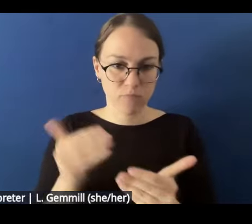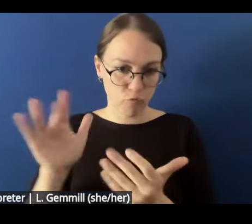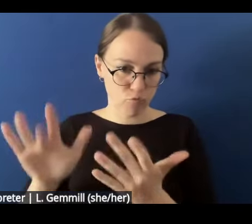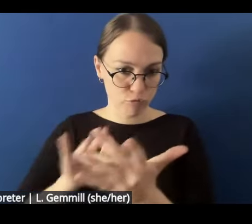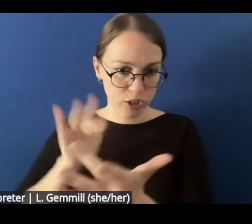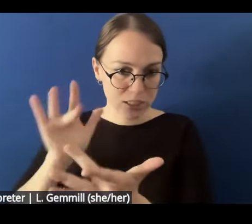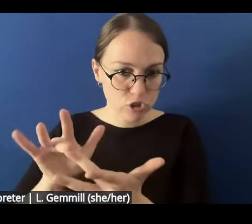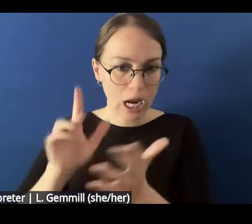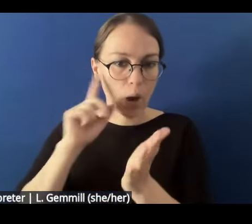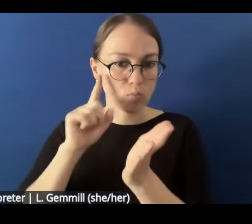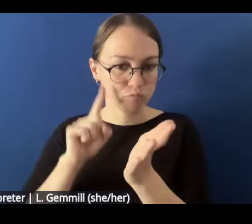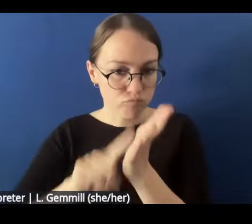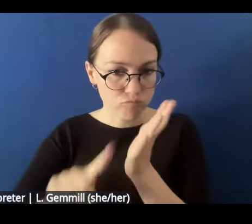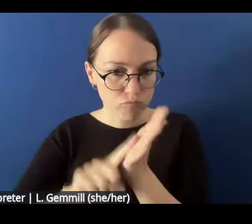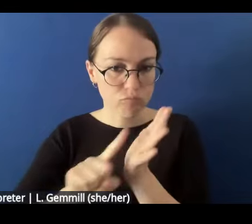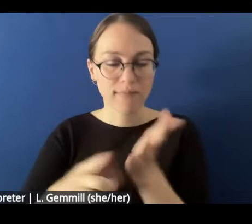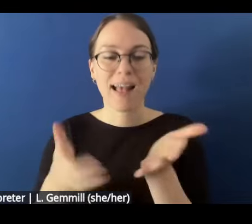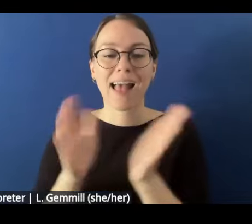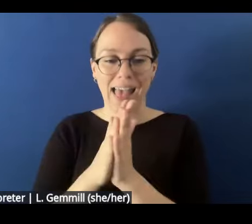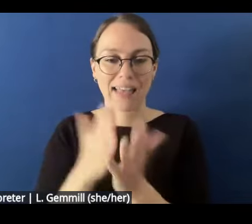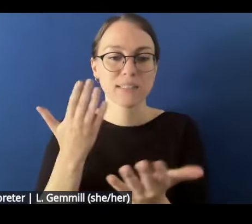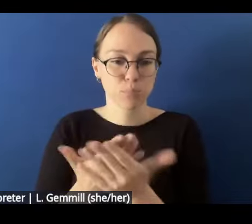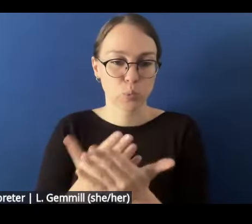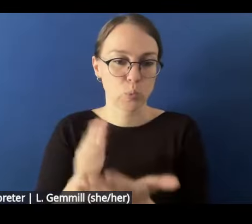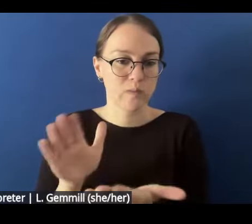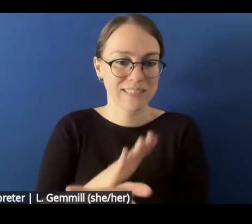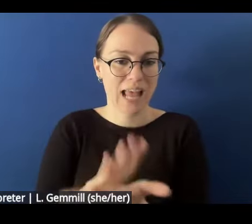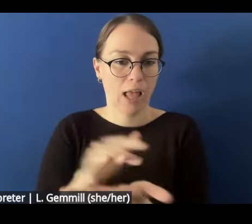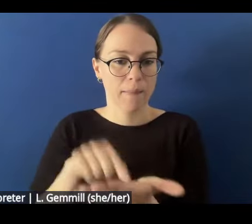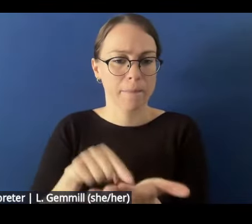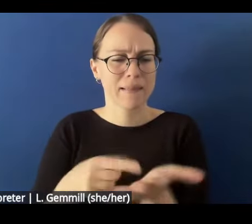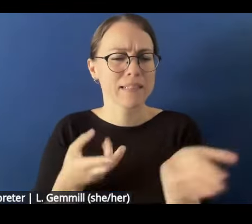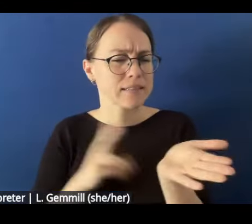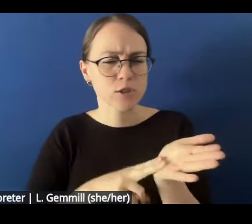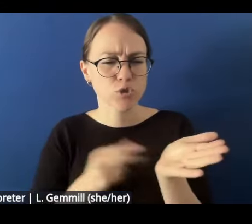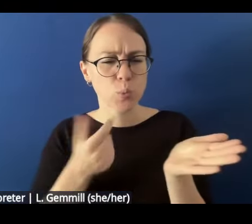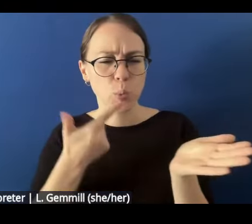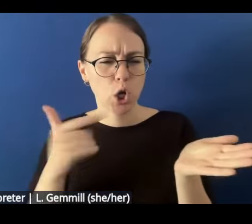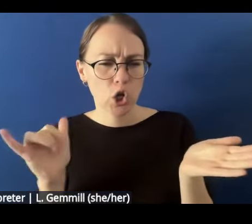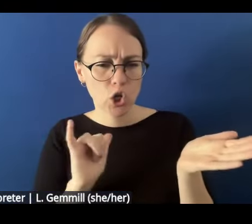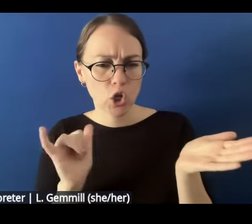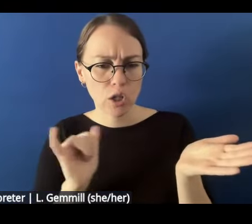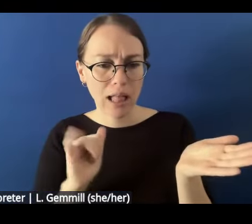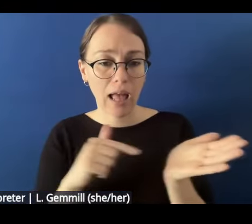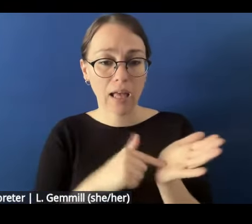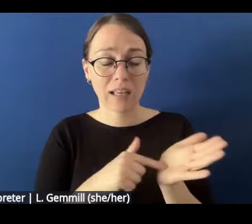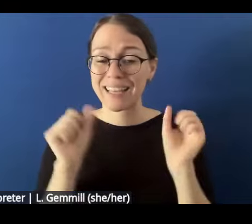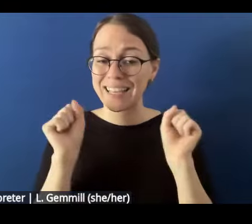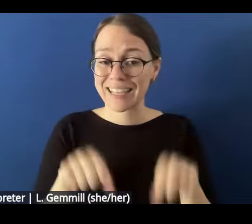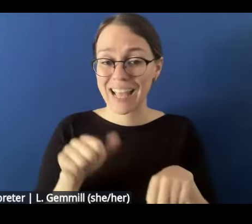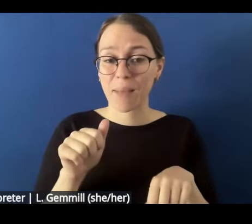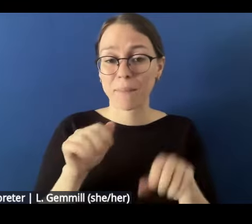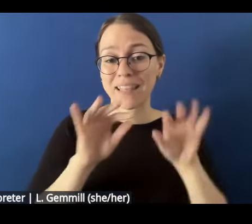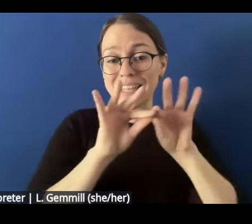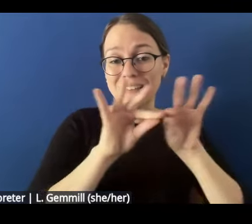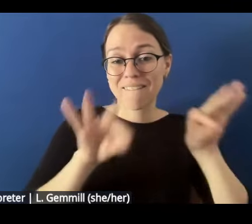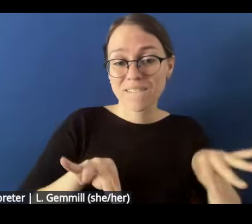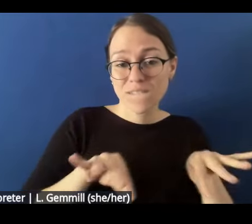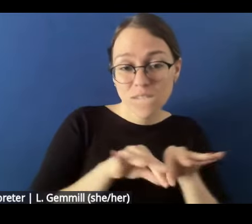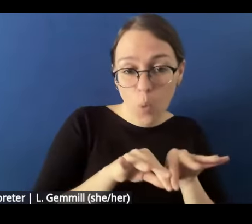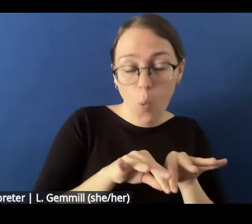sort of document that shows us what the signature is. That can be in the form of an affidavit. It can be in the form of like a copy